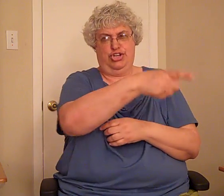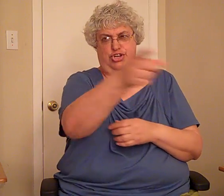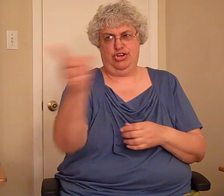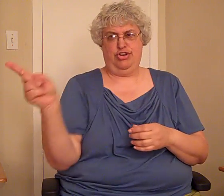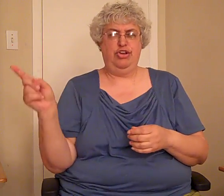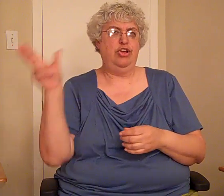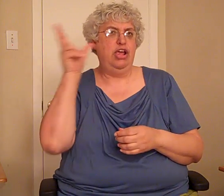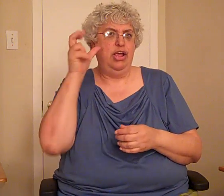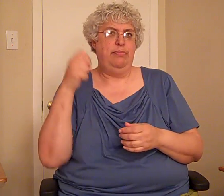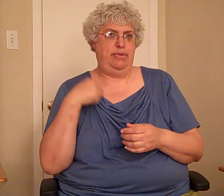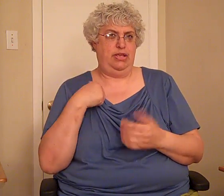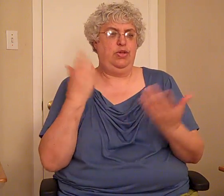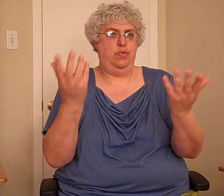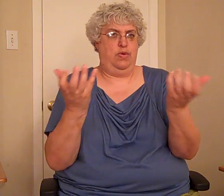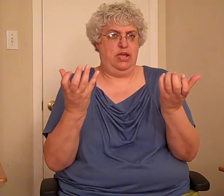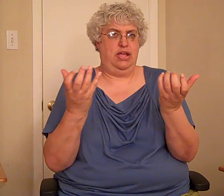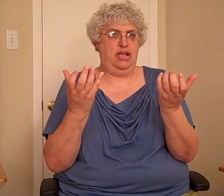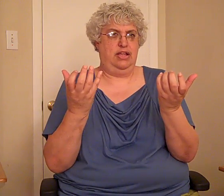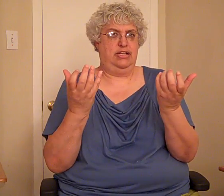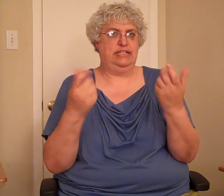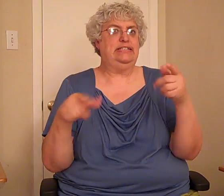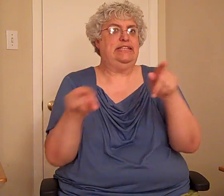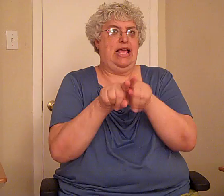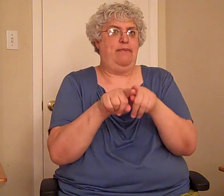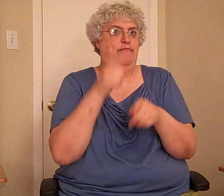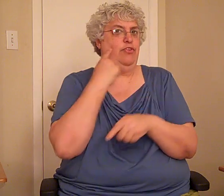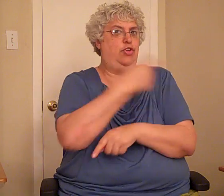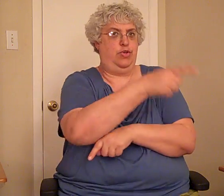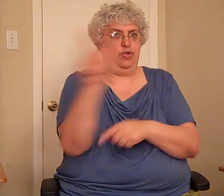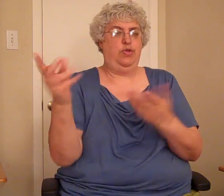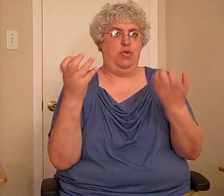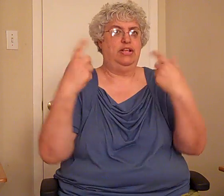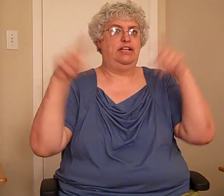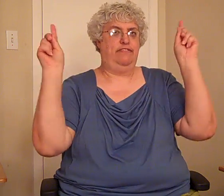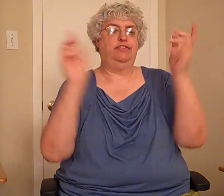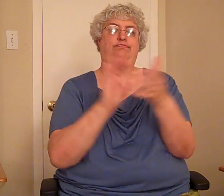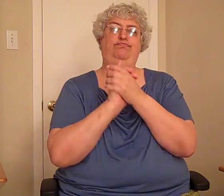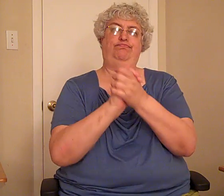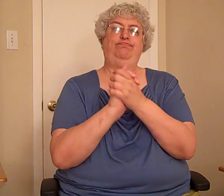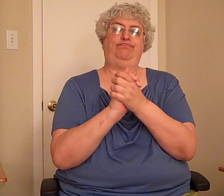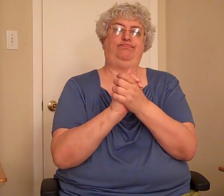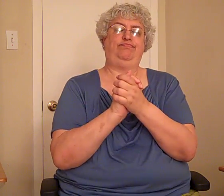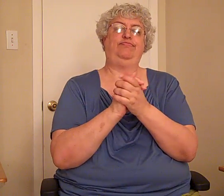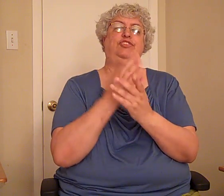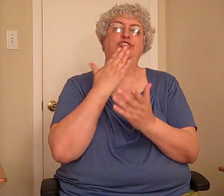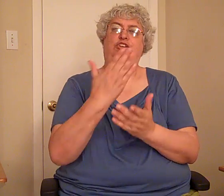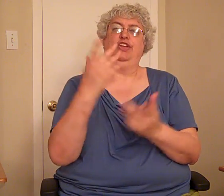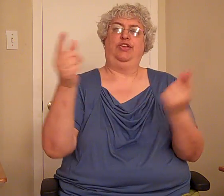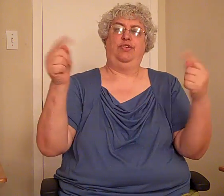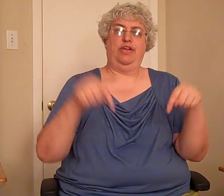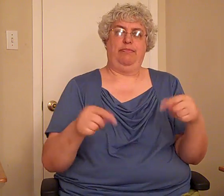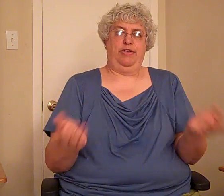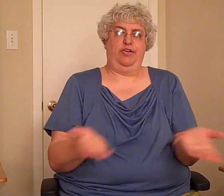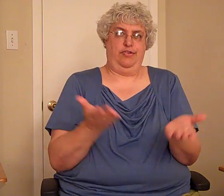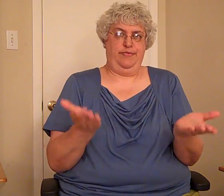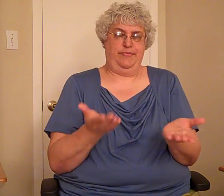you probably wanted it to work for you. So good for you, and congratulations to you for making the decision